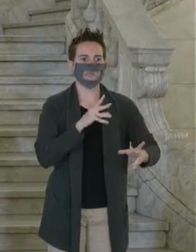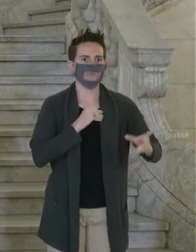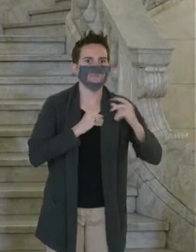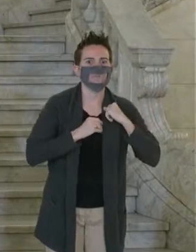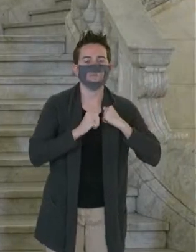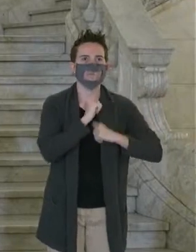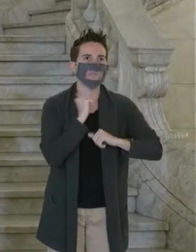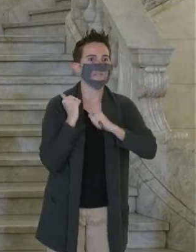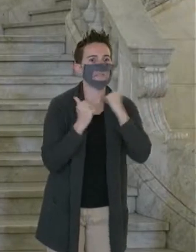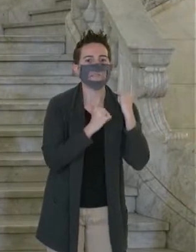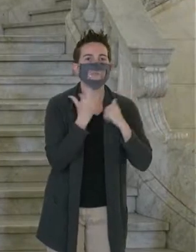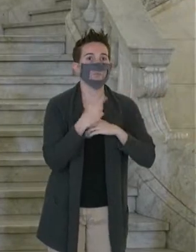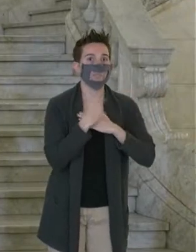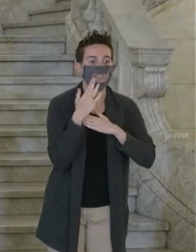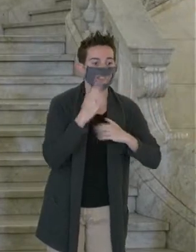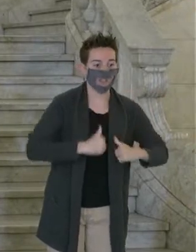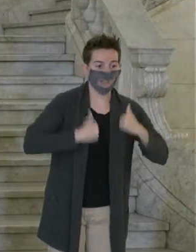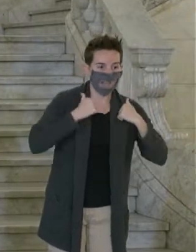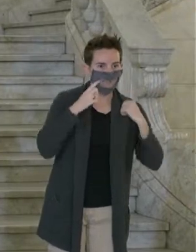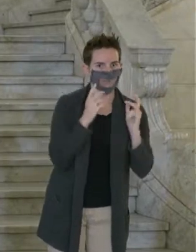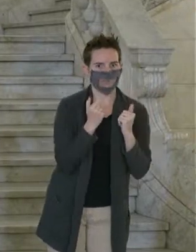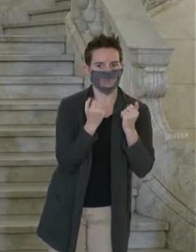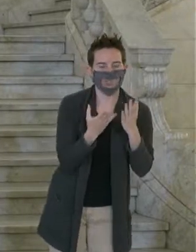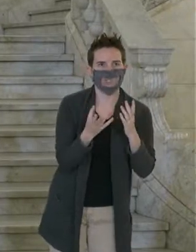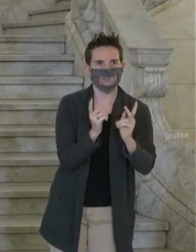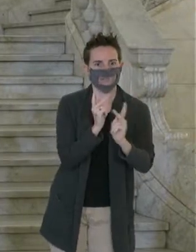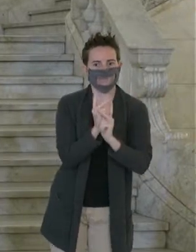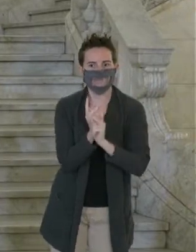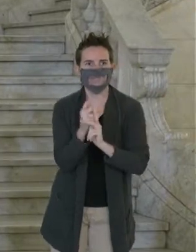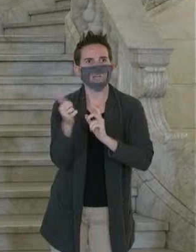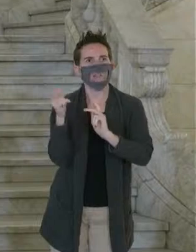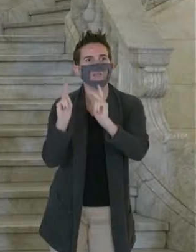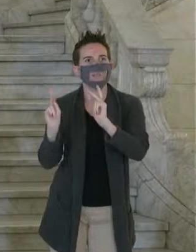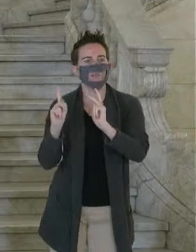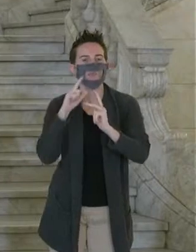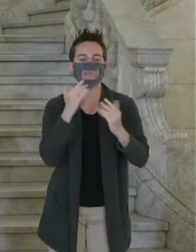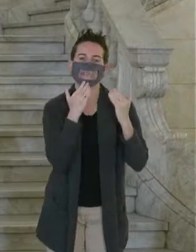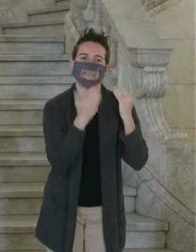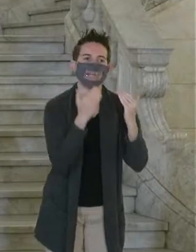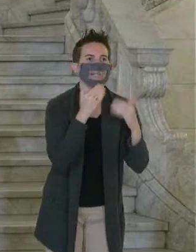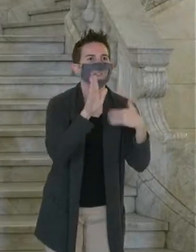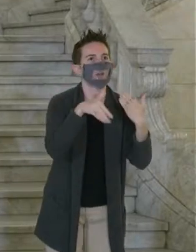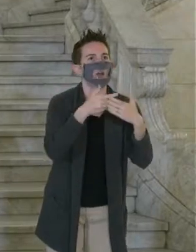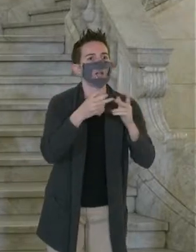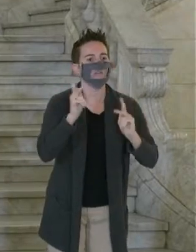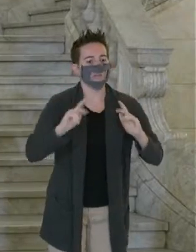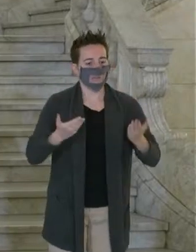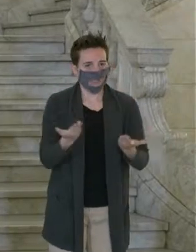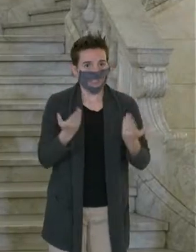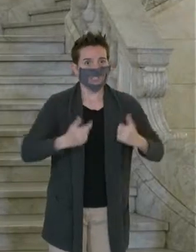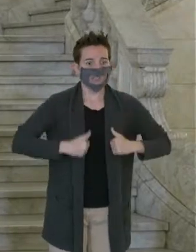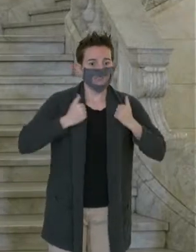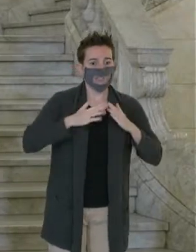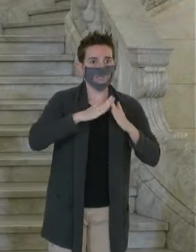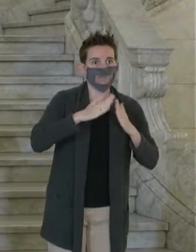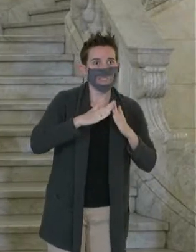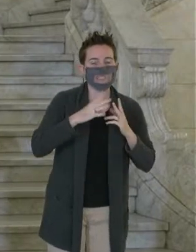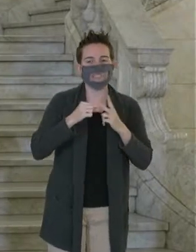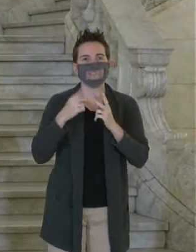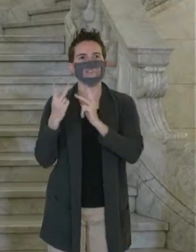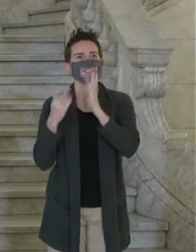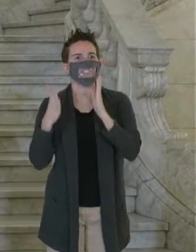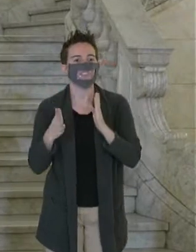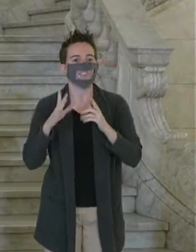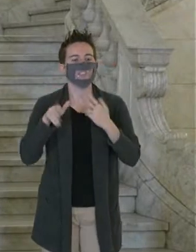serving and providing care for others, give thanks to every resident, visitor, and business who worked hard